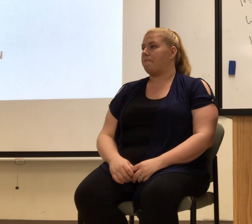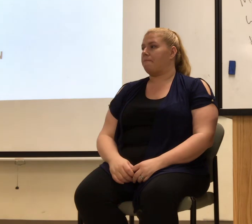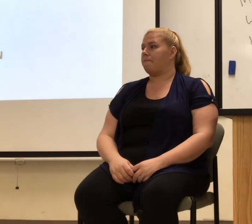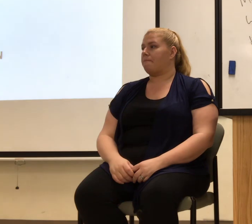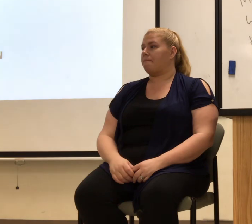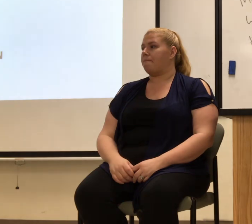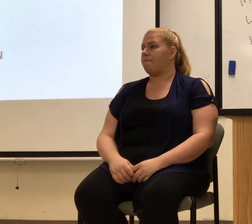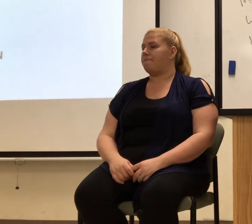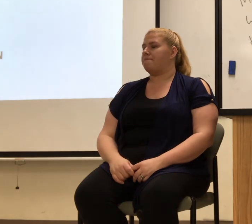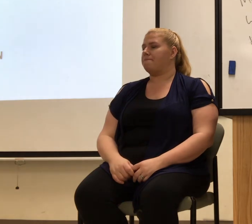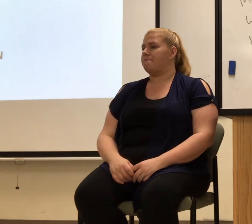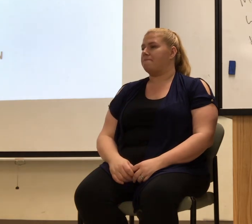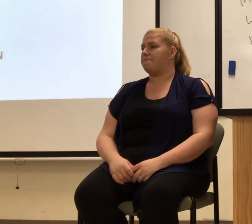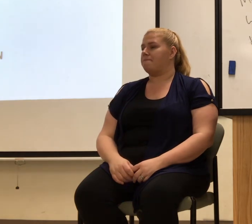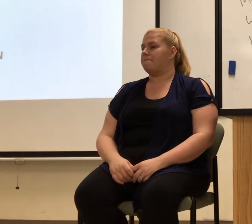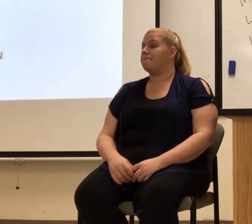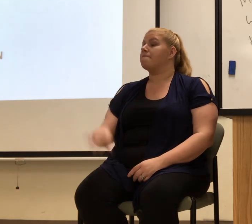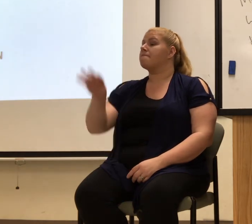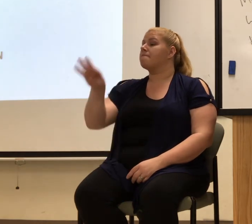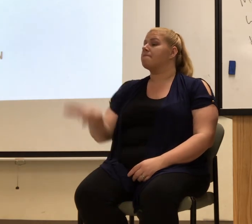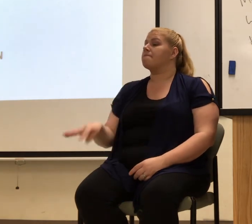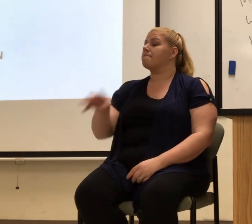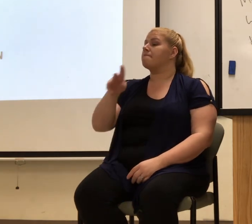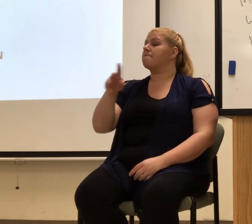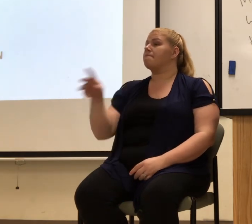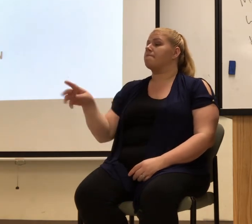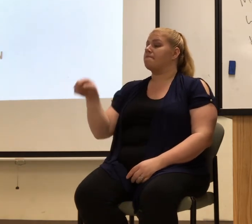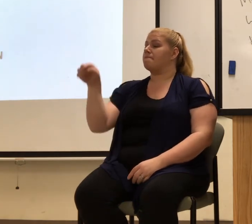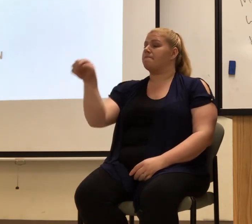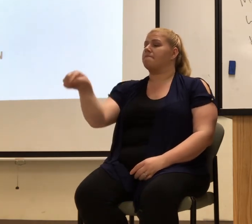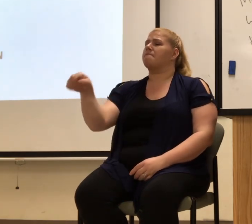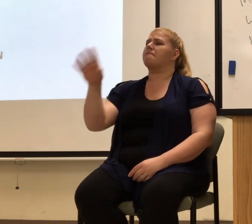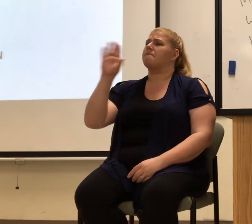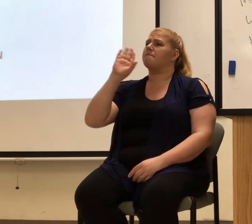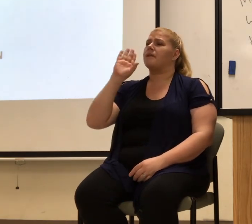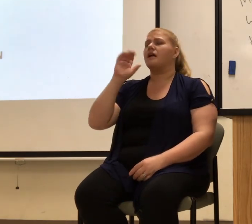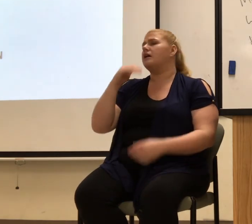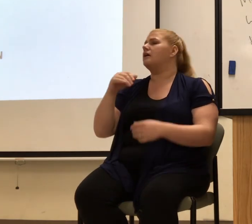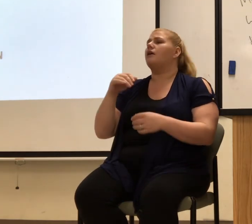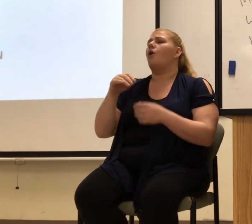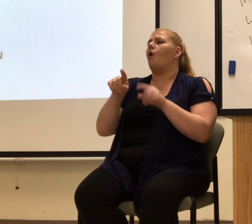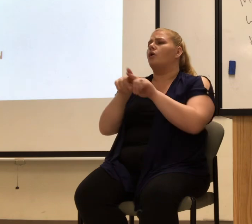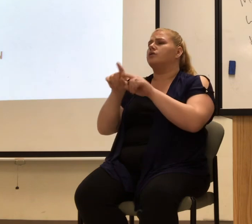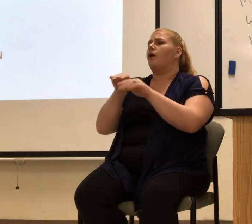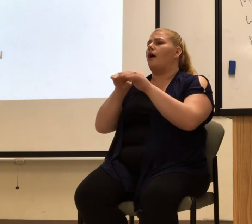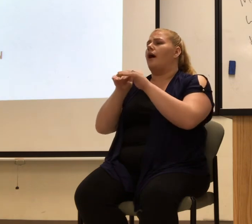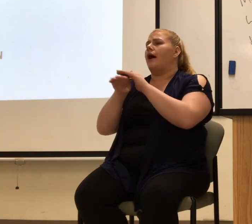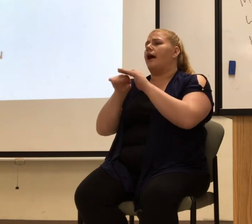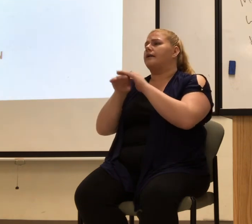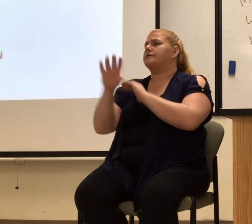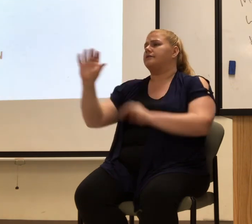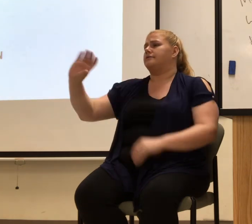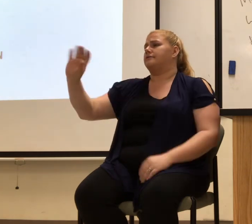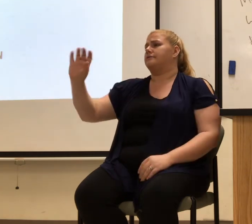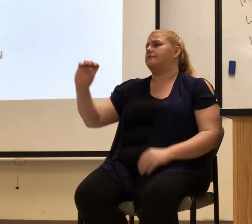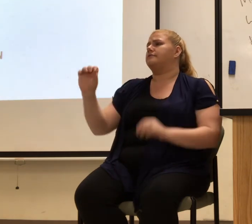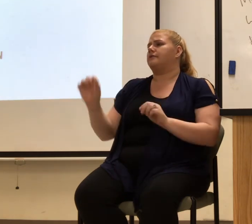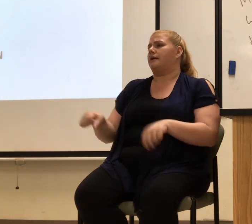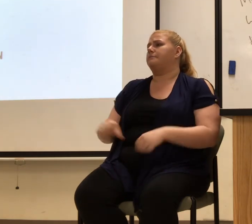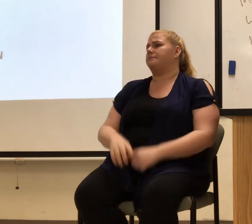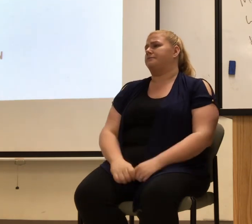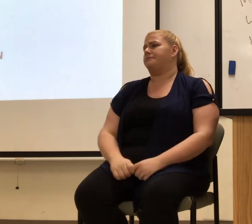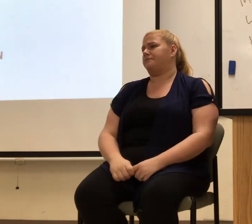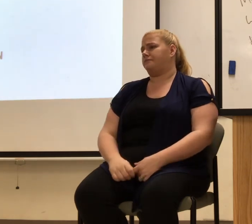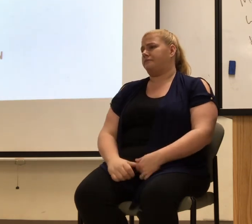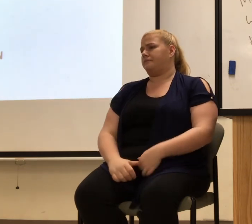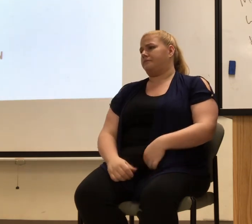Okay, I gave you that. I'll make hard copies for you for this. It's all on Canvas if you want to give yourself a preview, just so you know. Okay,